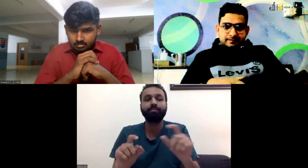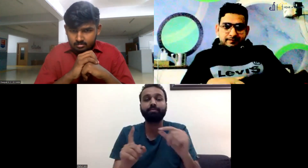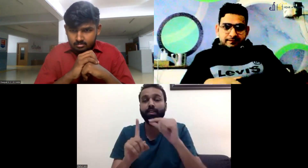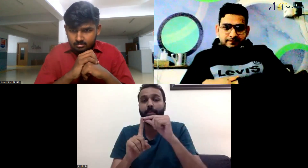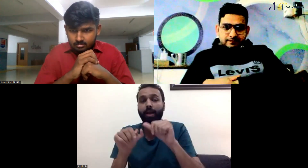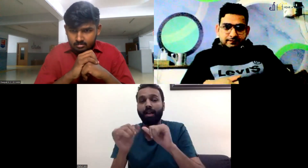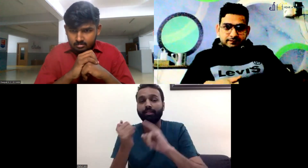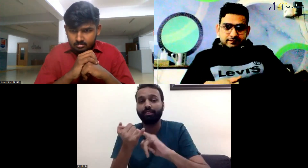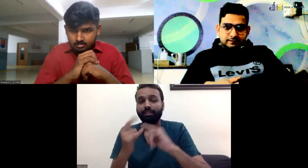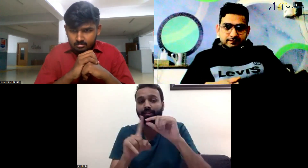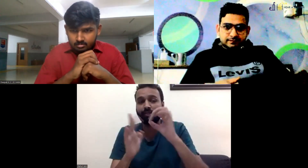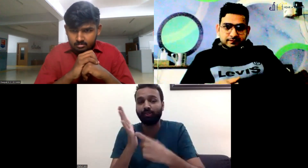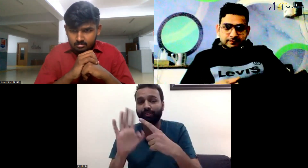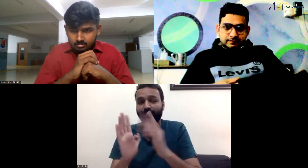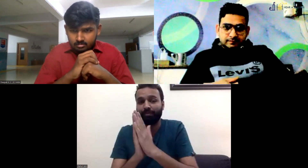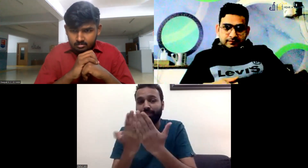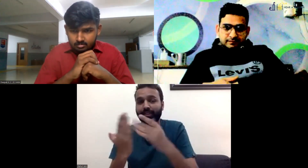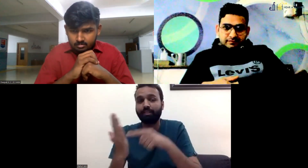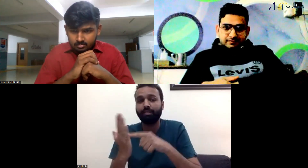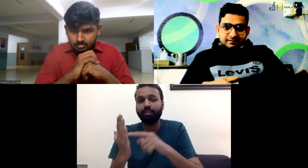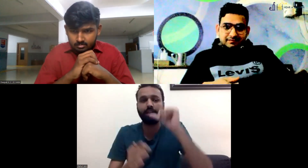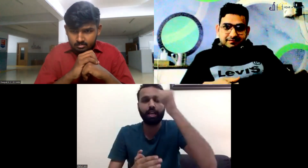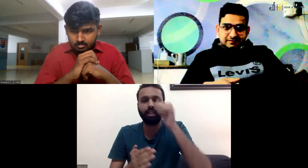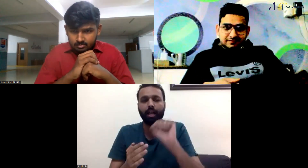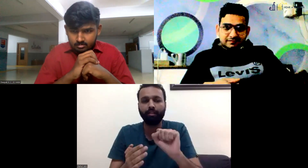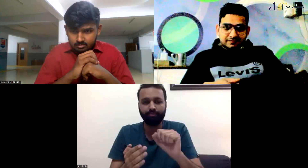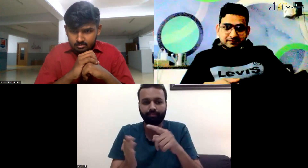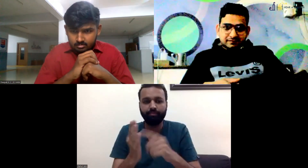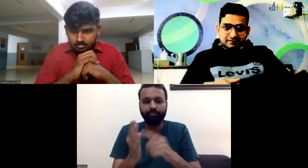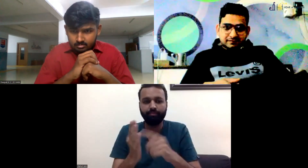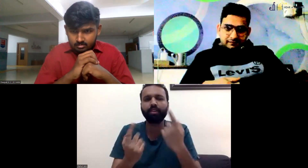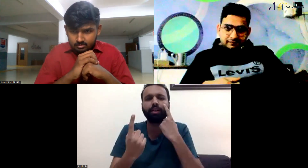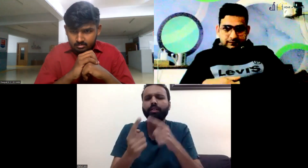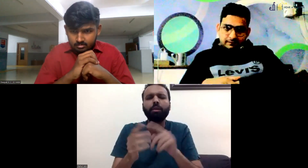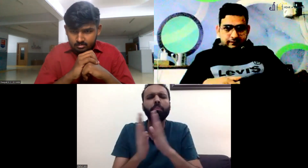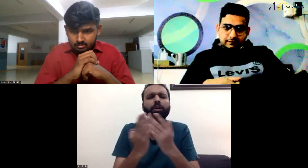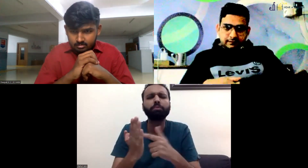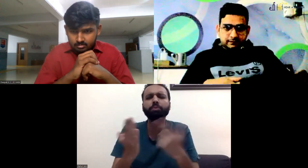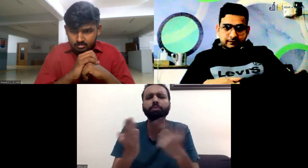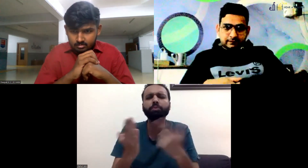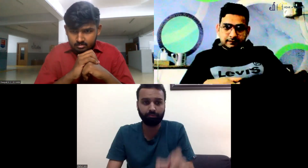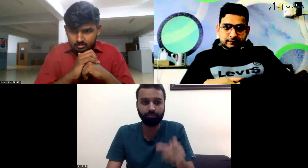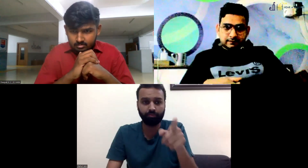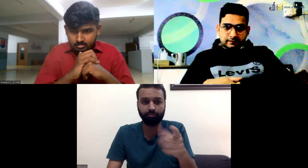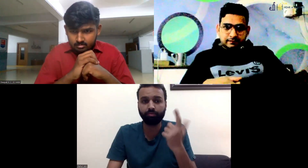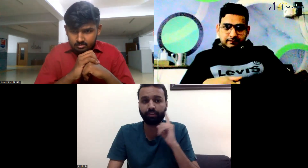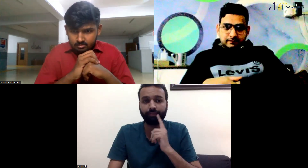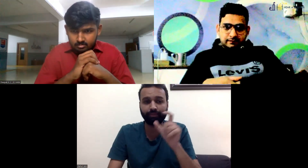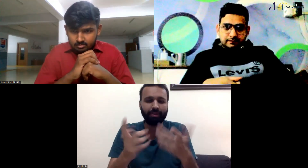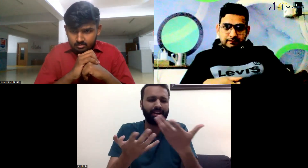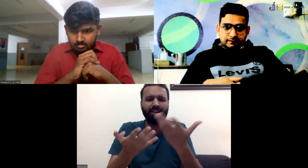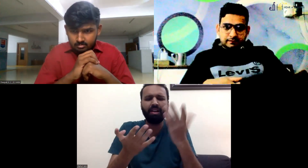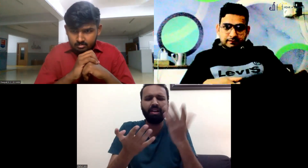actually understand the process. Can you explain? Yeah, sure. So the passport is, as an Indian citizen, you have your